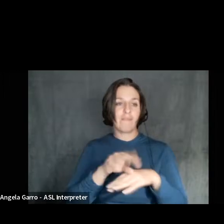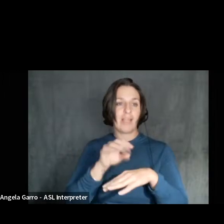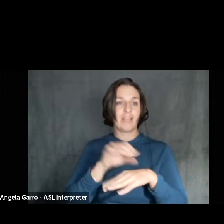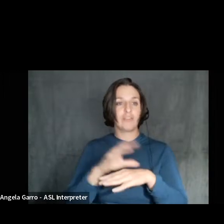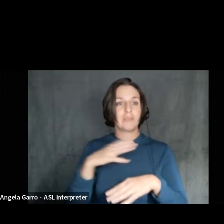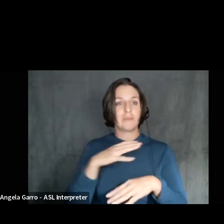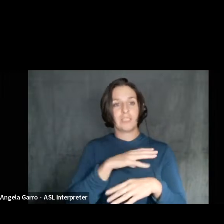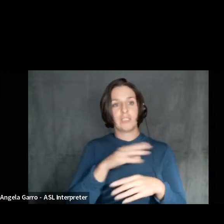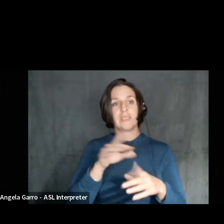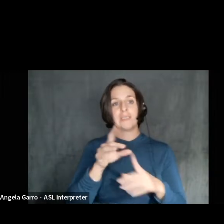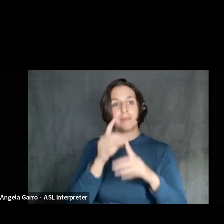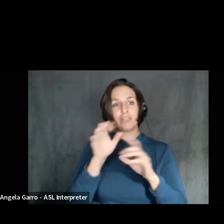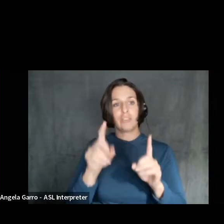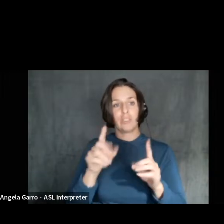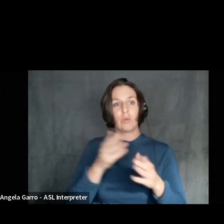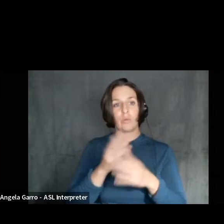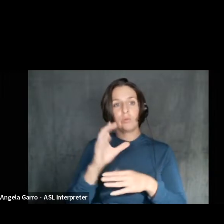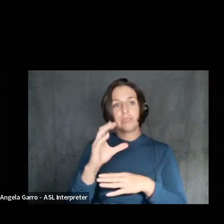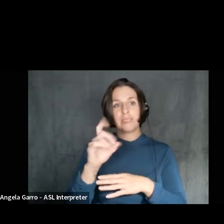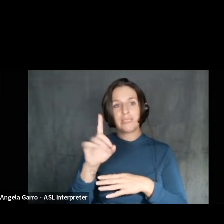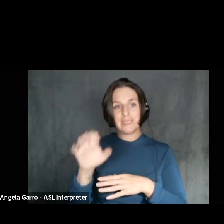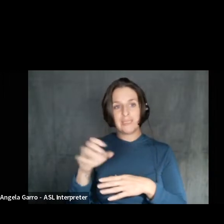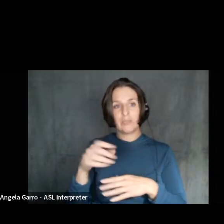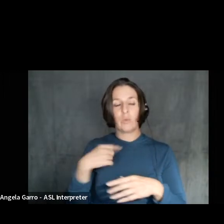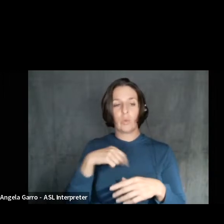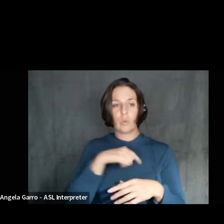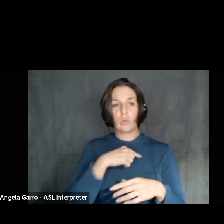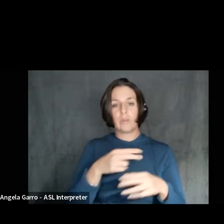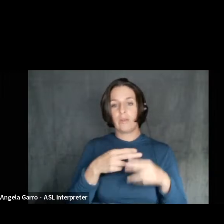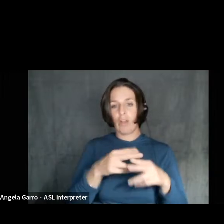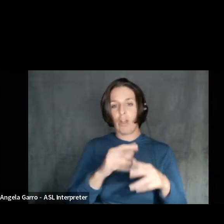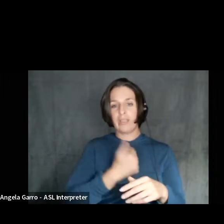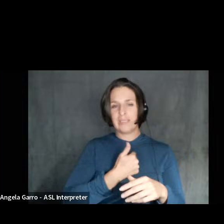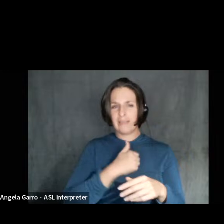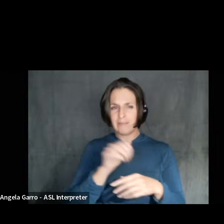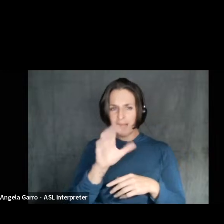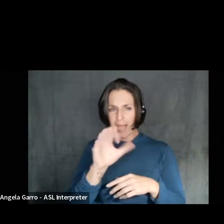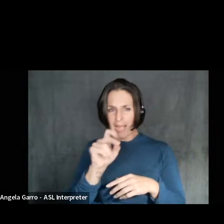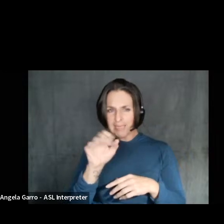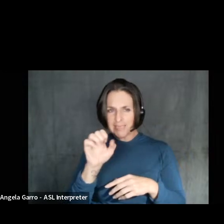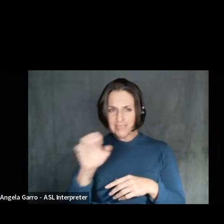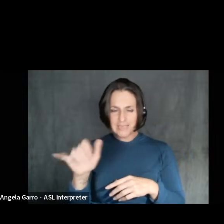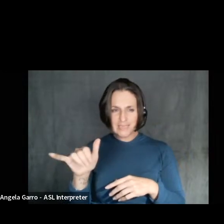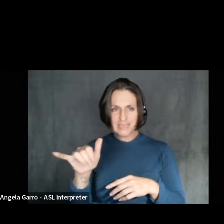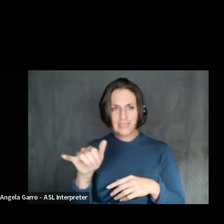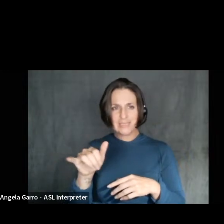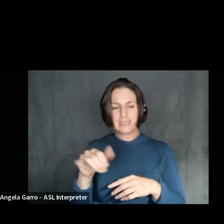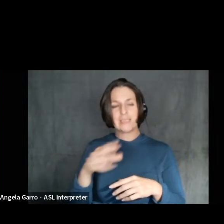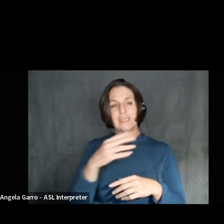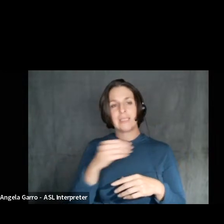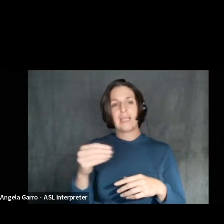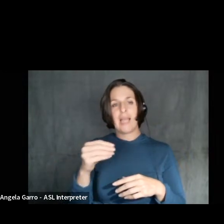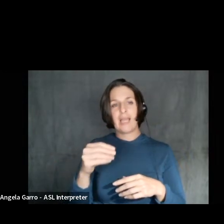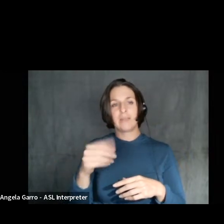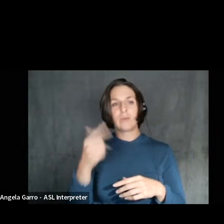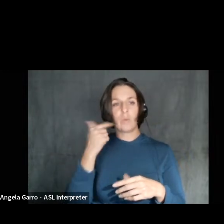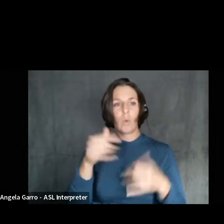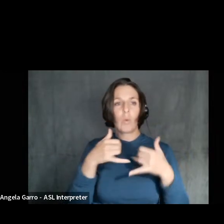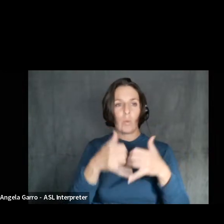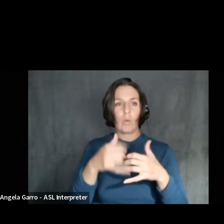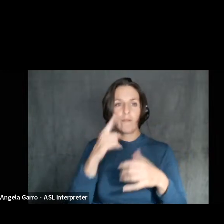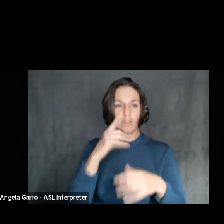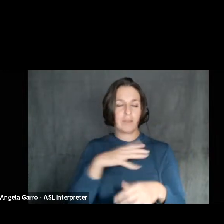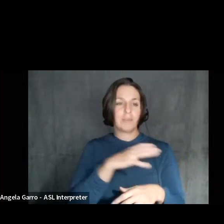Education through the CDE. We refer to ourselves as the ACSE. And I'm the co-chair of the Goal Award Committee for the Commission. For the